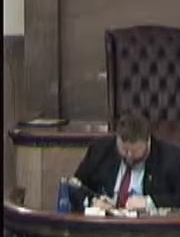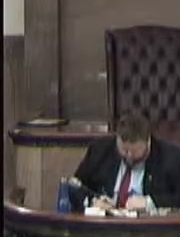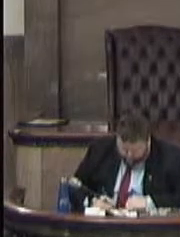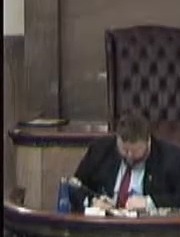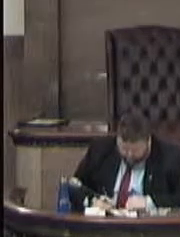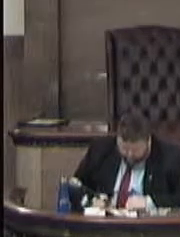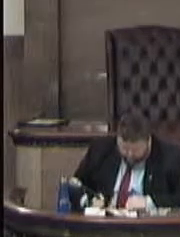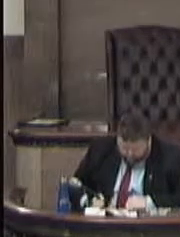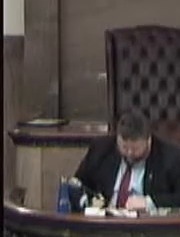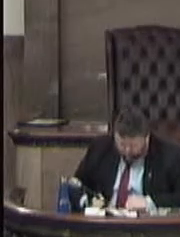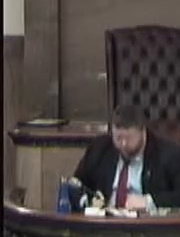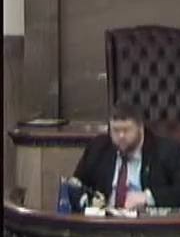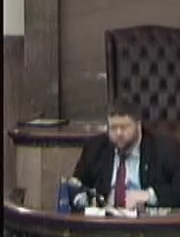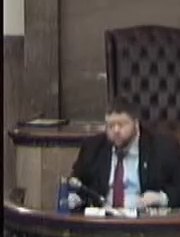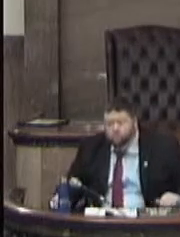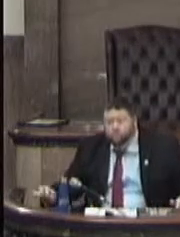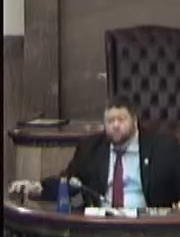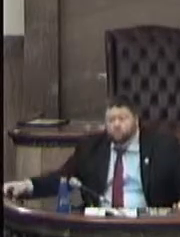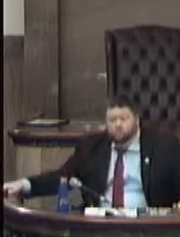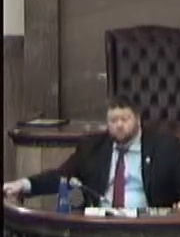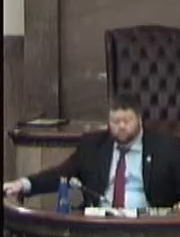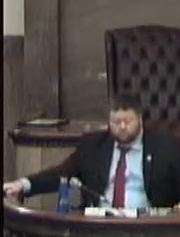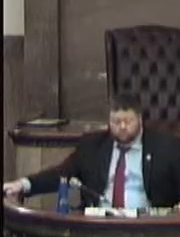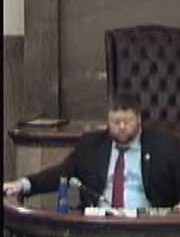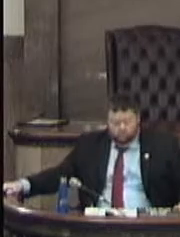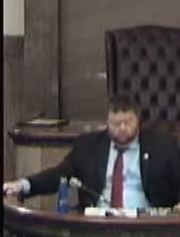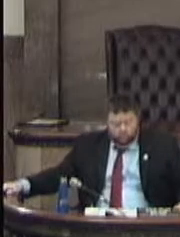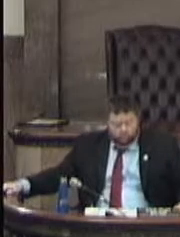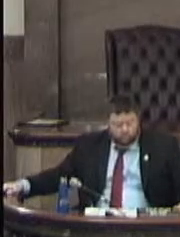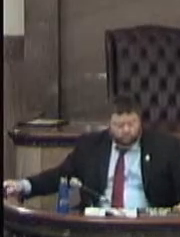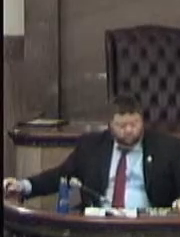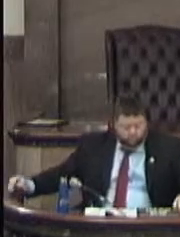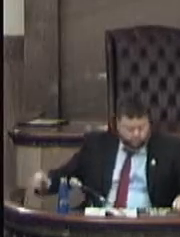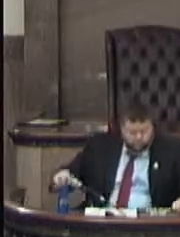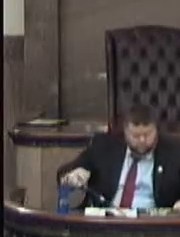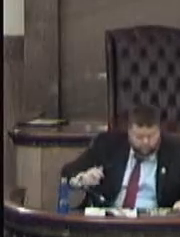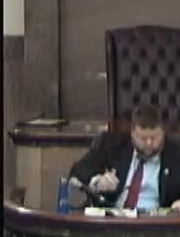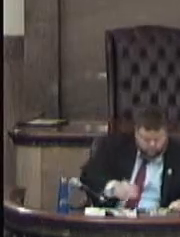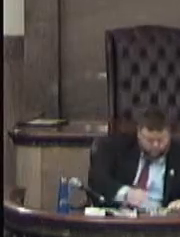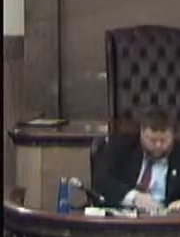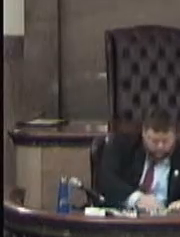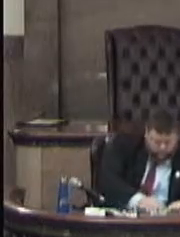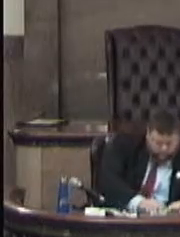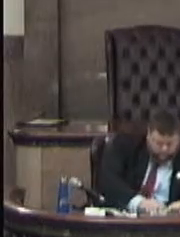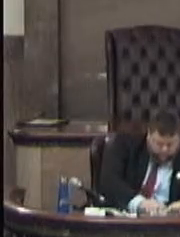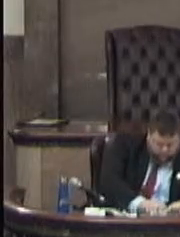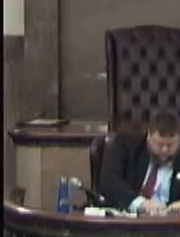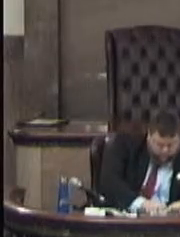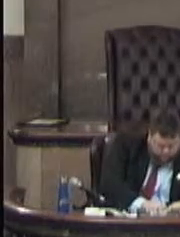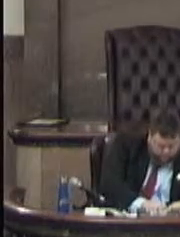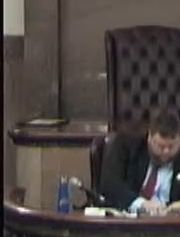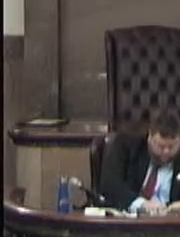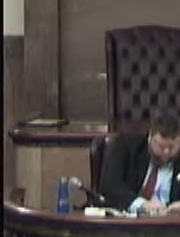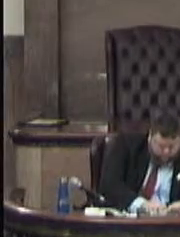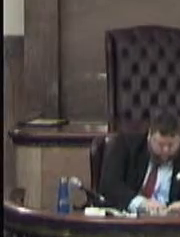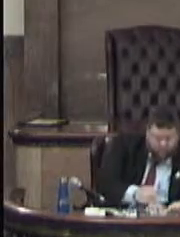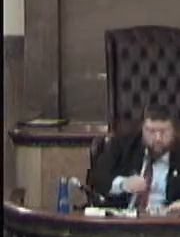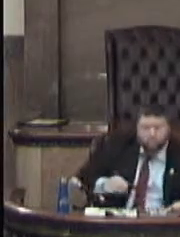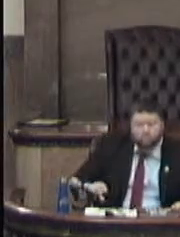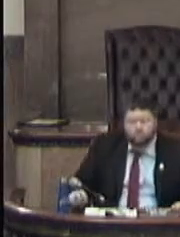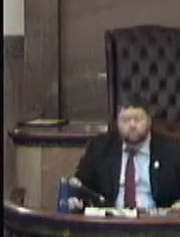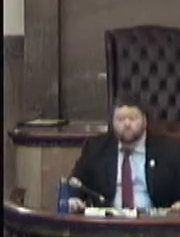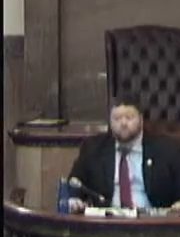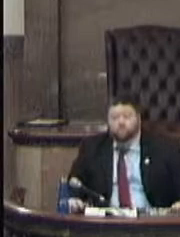Mr. Zale. Here. Thank you. Please stay seated. I'd like to introduce Sister Christine Wagner of the Sisters of St.